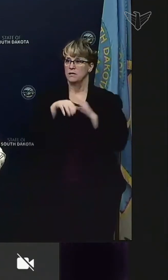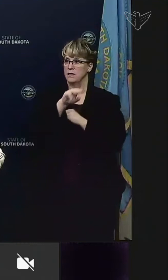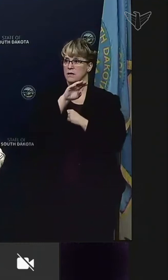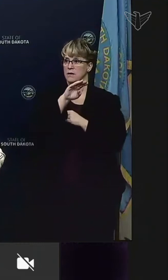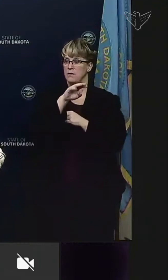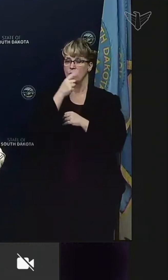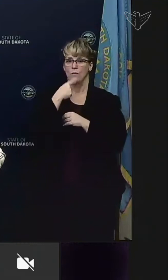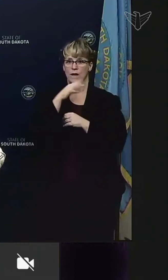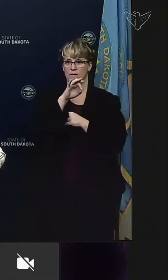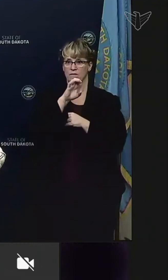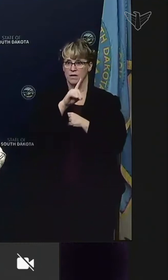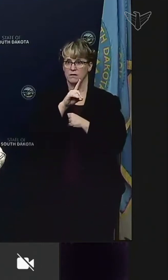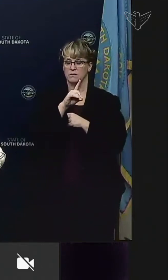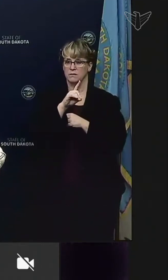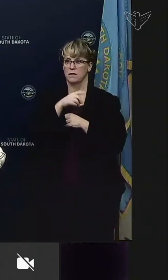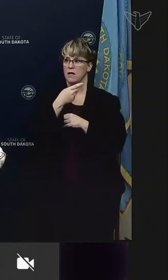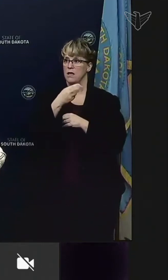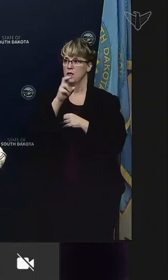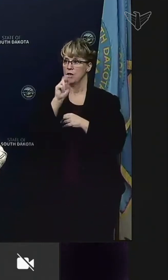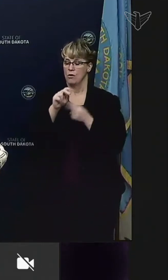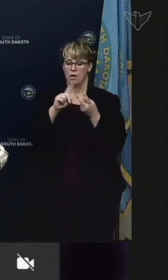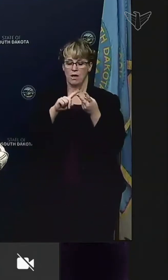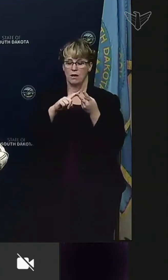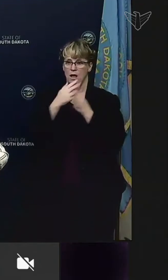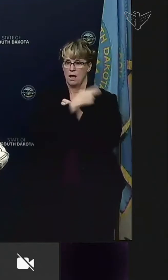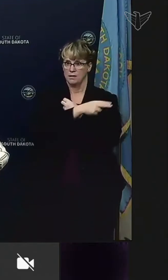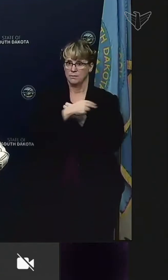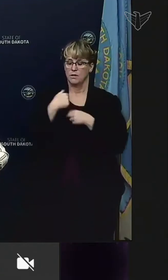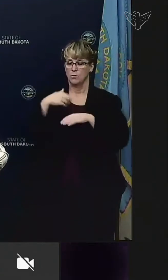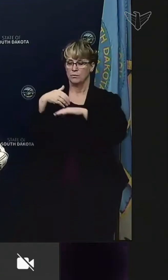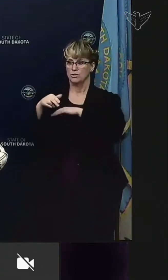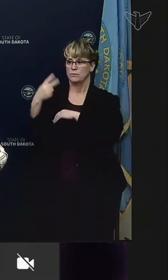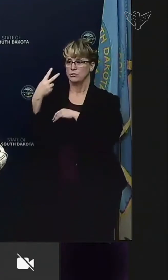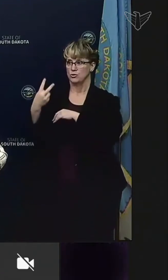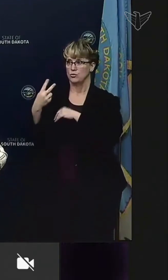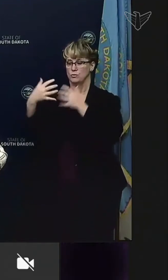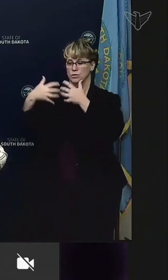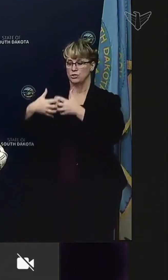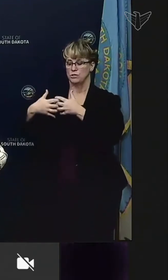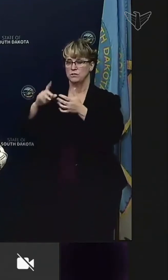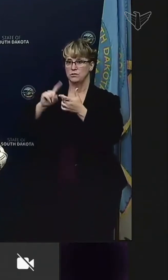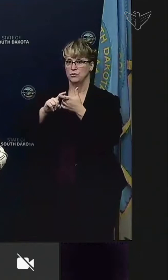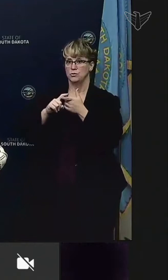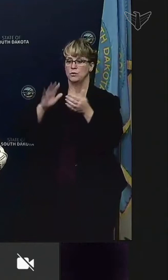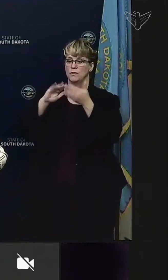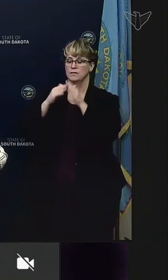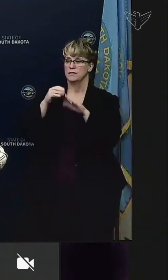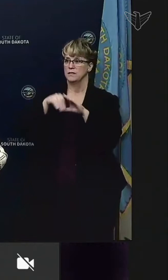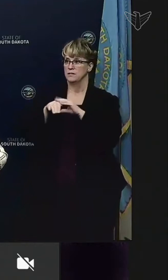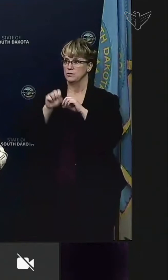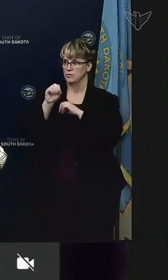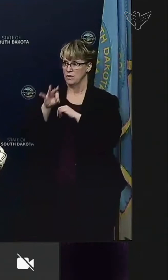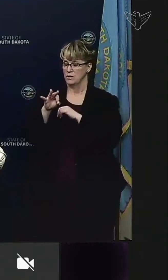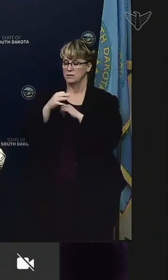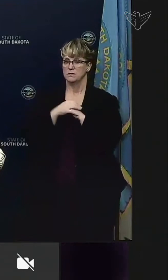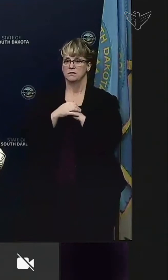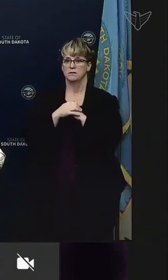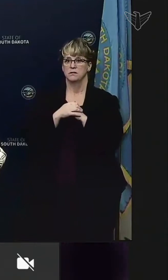the Huron Regional Medical Center. We'll be shipping 2 Abbott ID machines to the city of Sioux